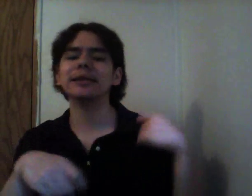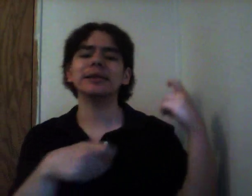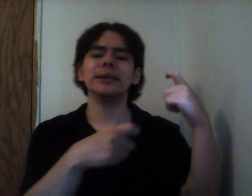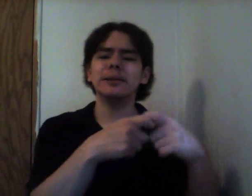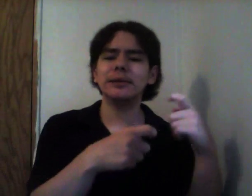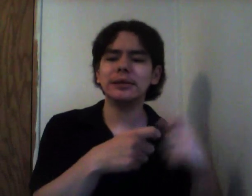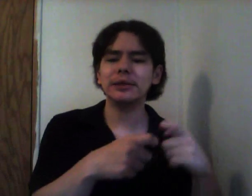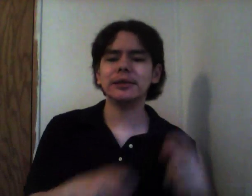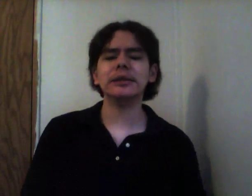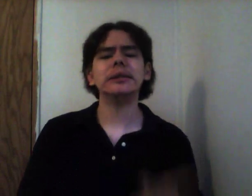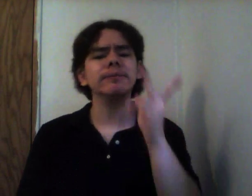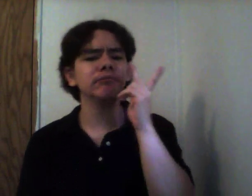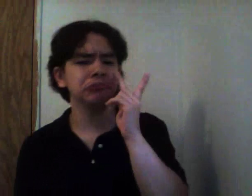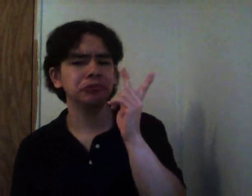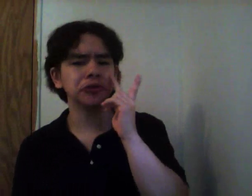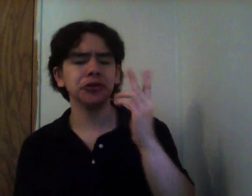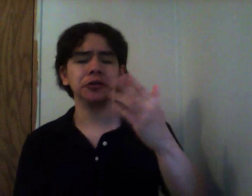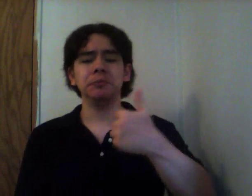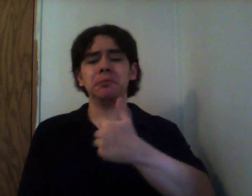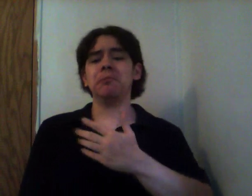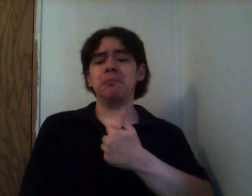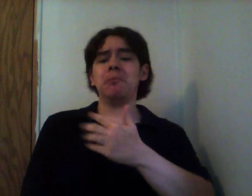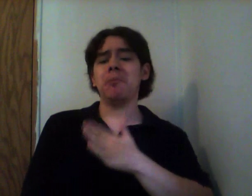my notifications.